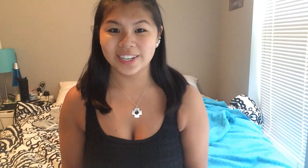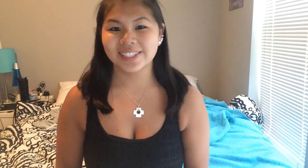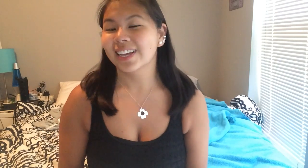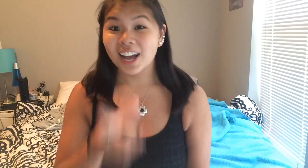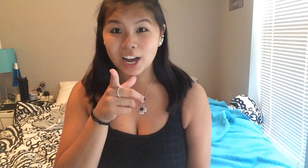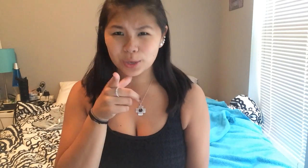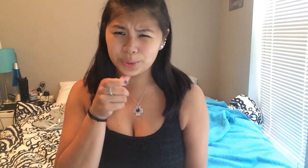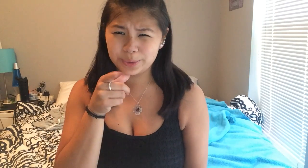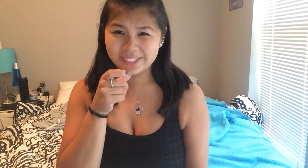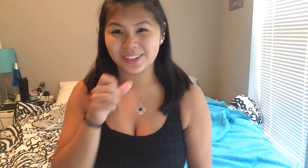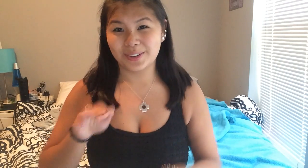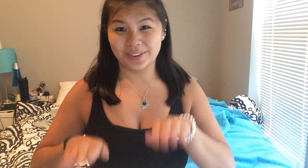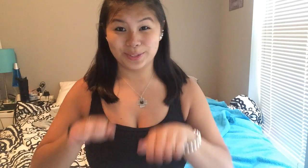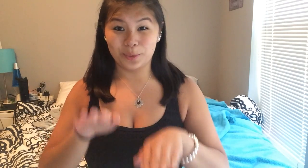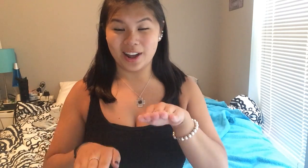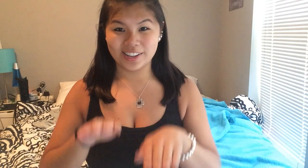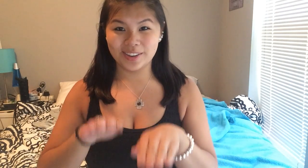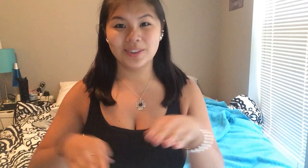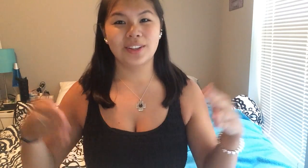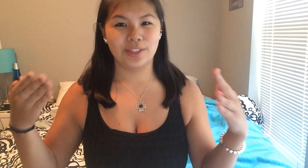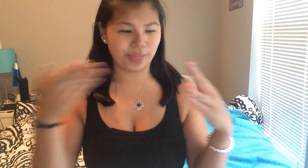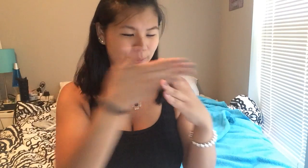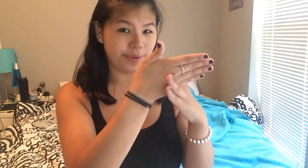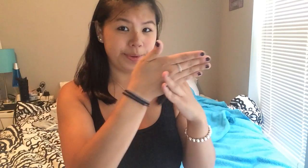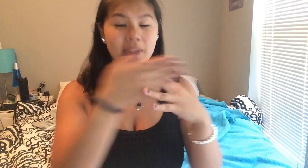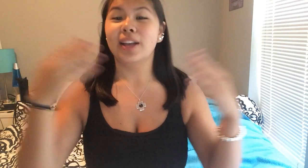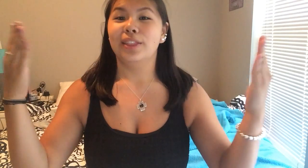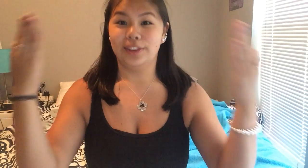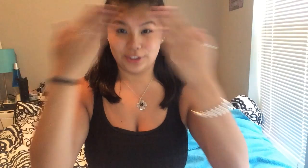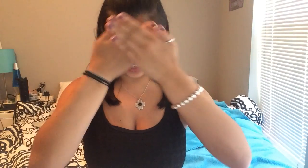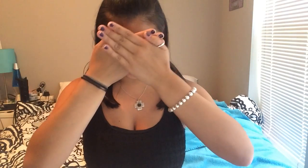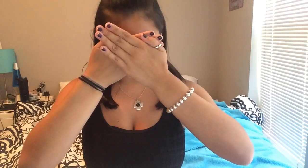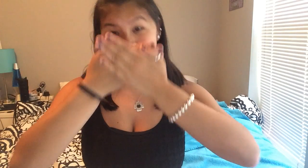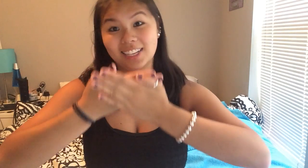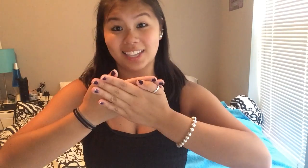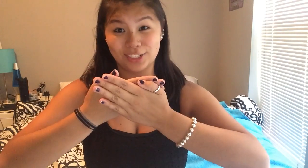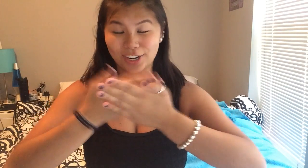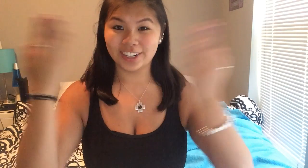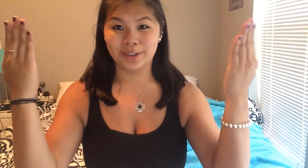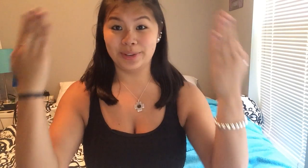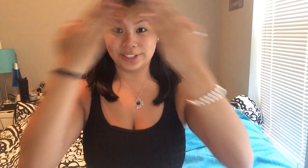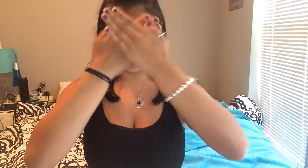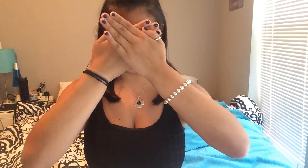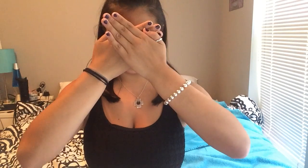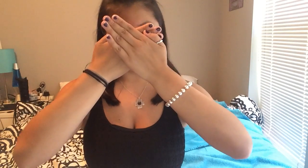chorus. Who's going to walk you through the dark side? I sign dark, where you just cross your hands like